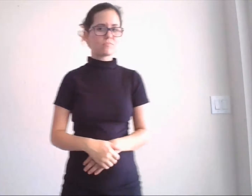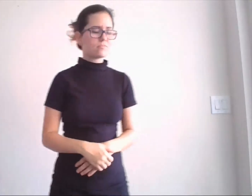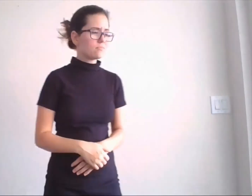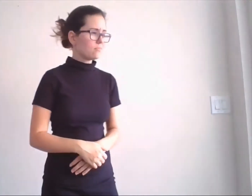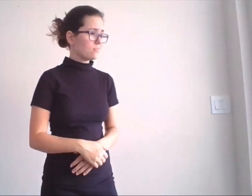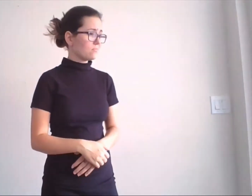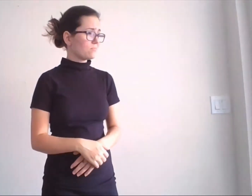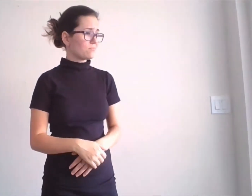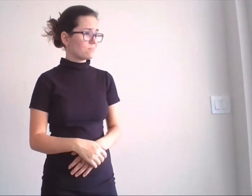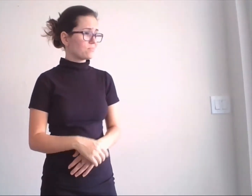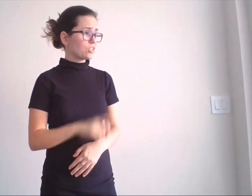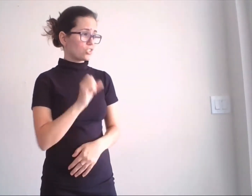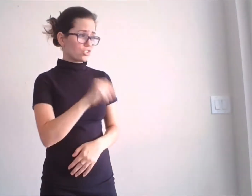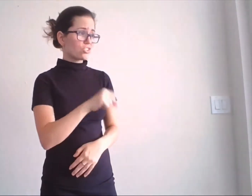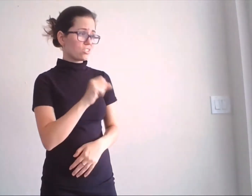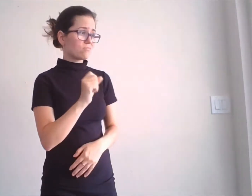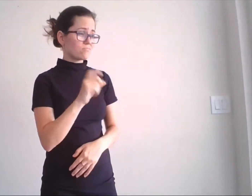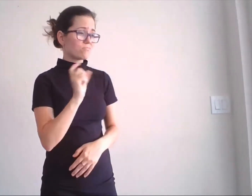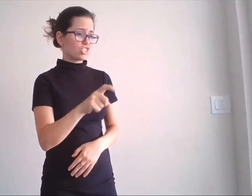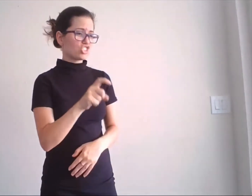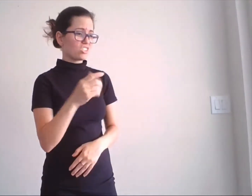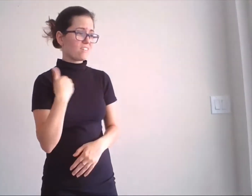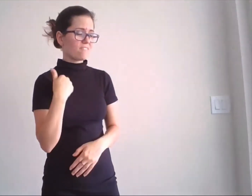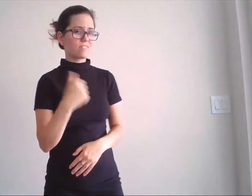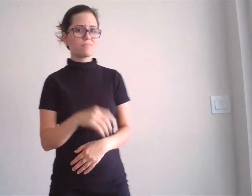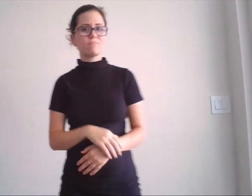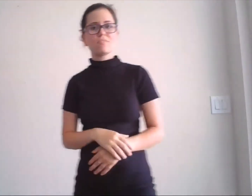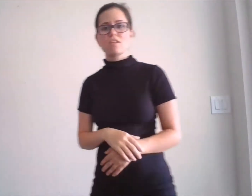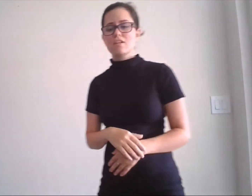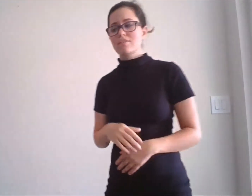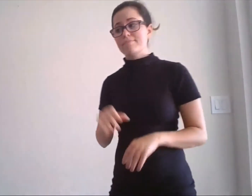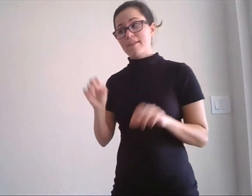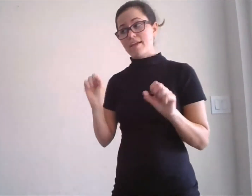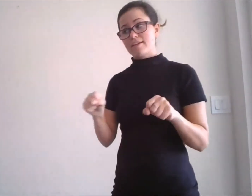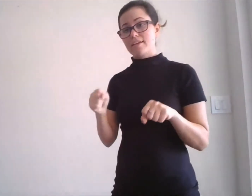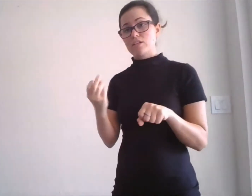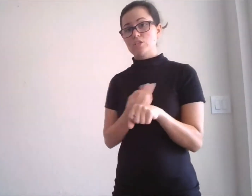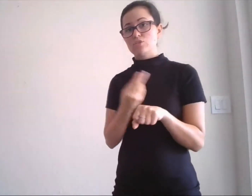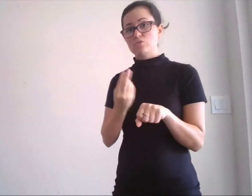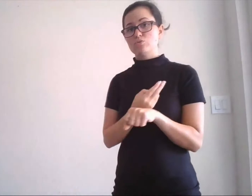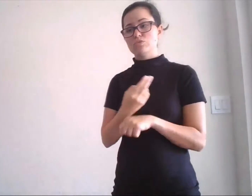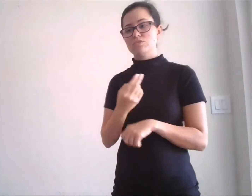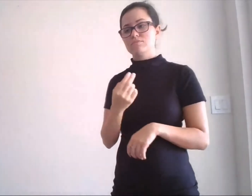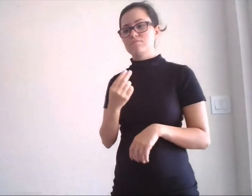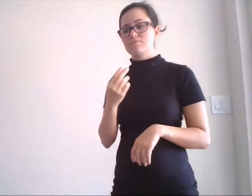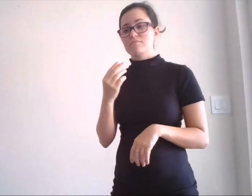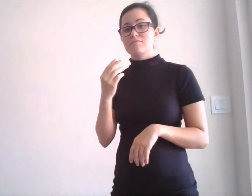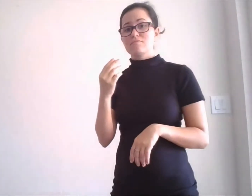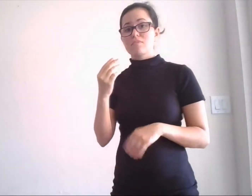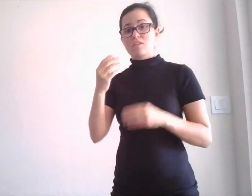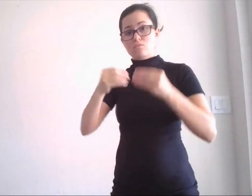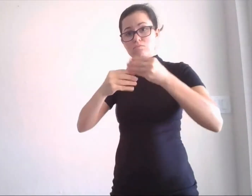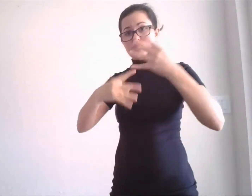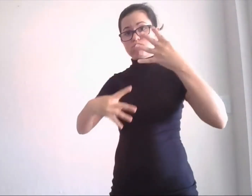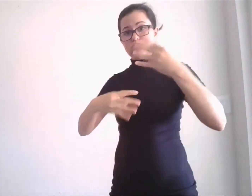in my bedroom and I say, hey, Google, it's business time? Nope. Definitely not. Because there is a program that it follows at that point as